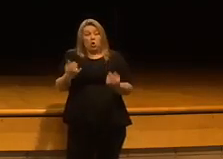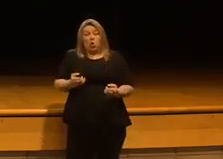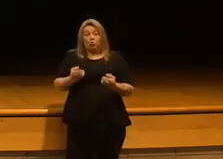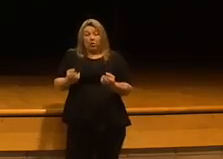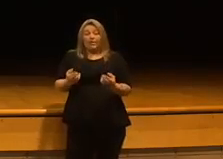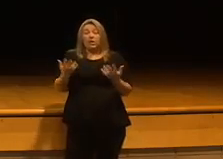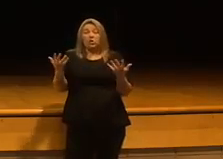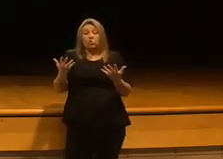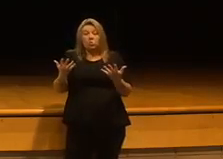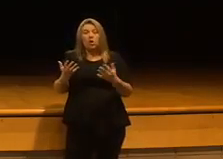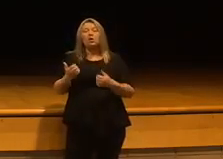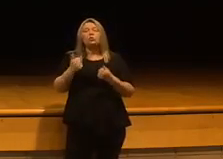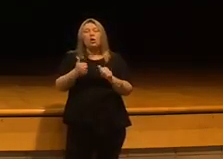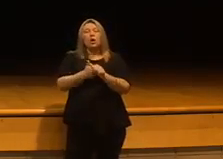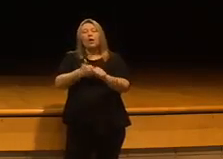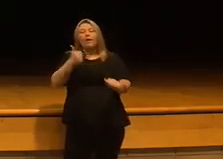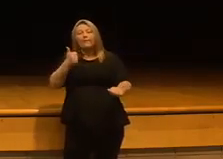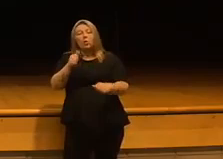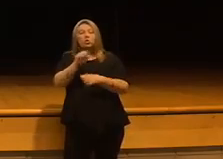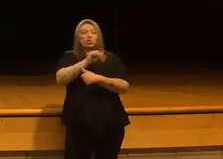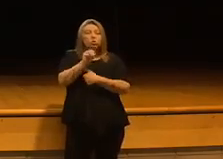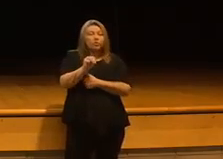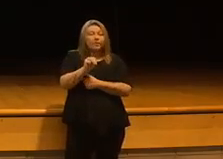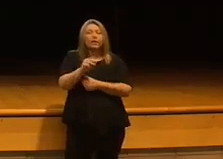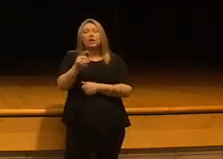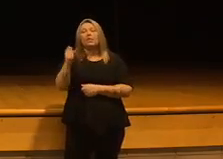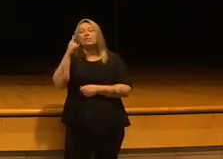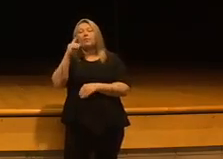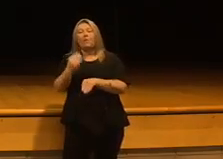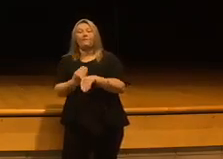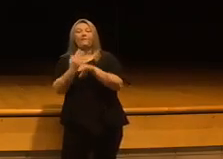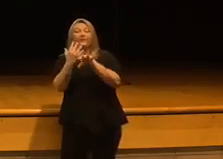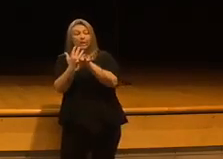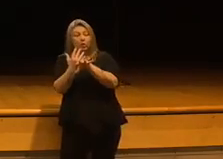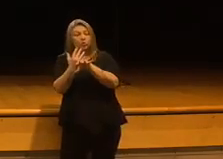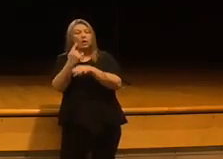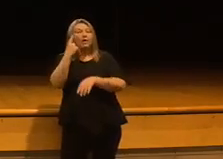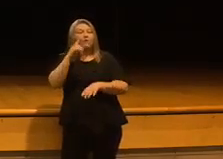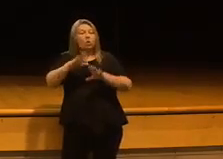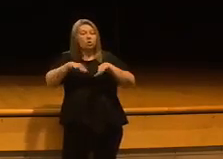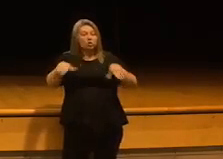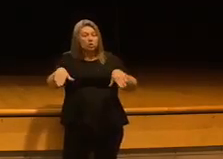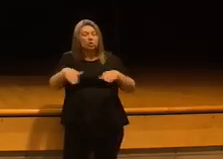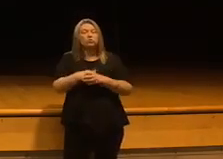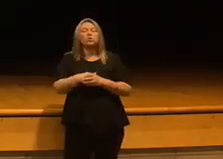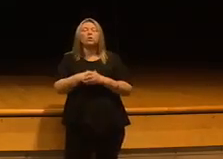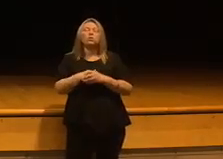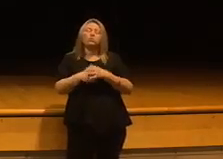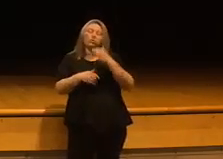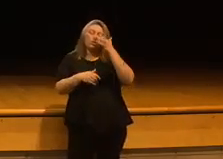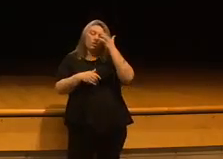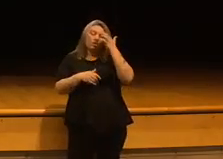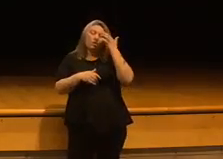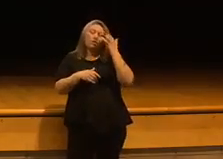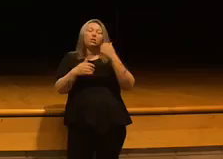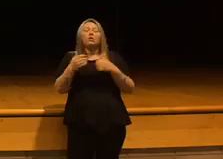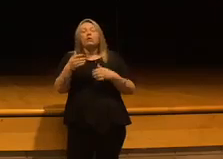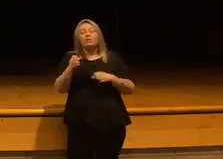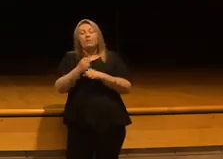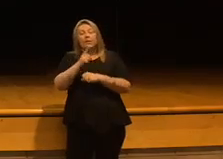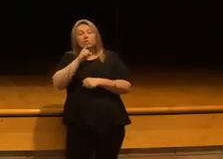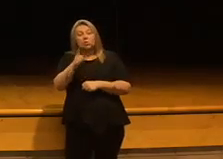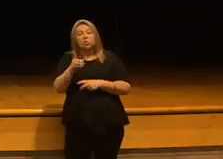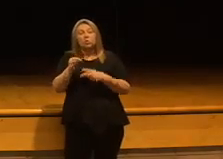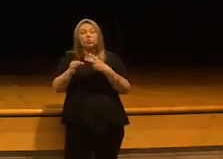to avoid screen-based media except for video chatting for children under 18 months. Choose wisely between 18